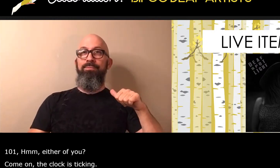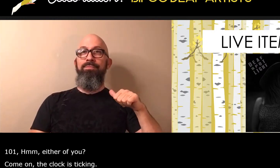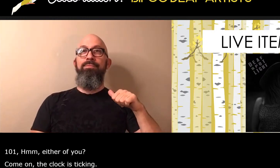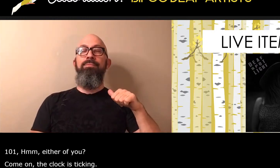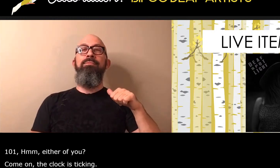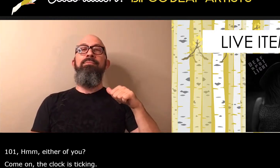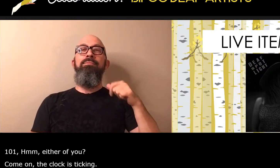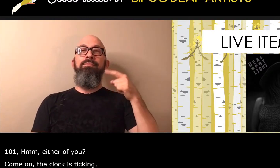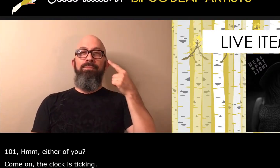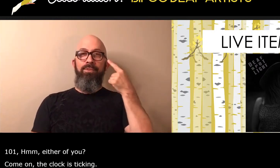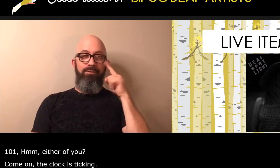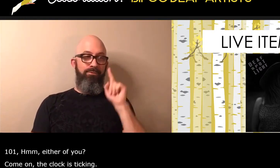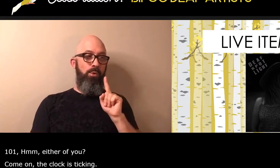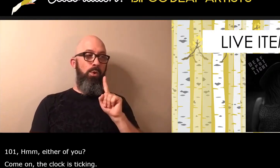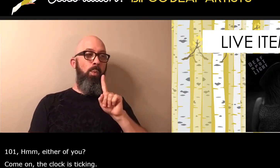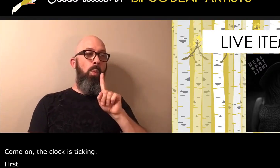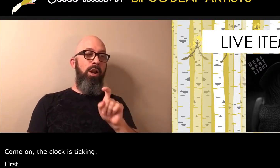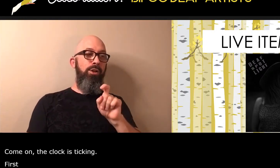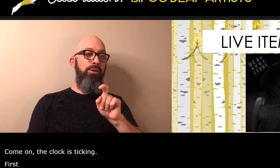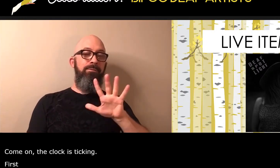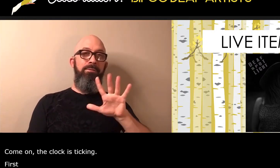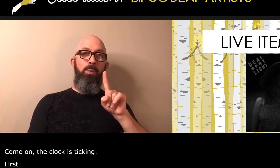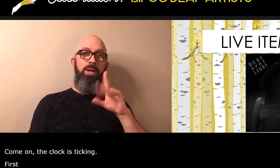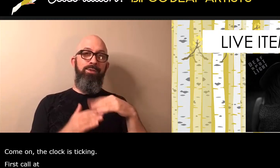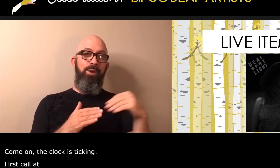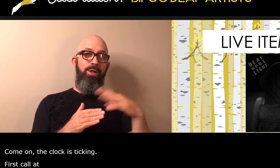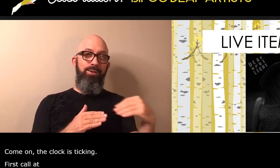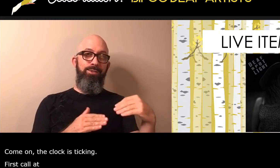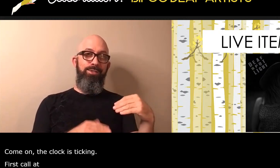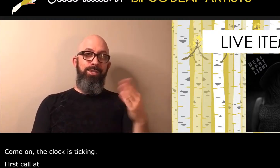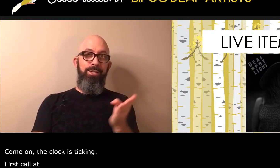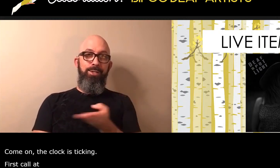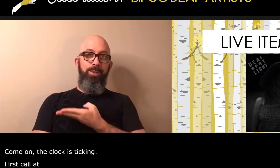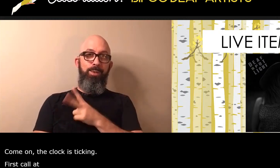First call at 151.